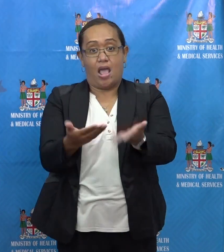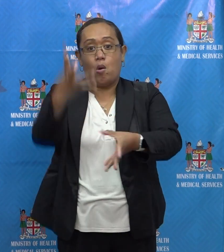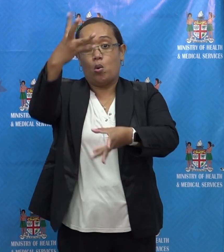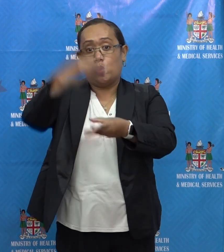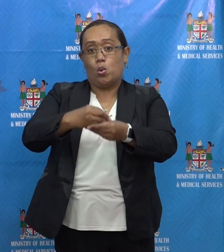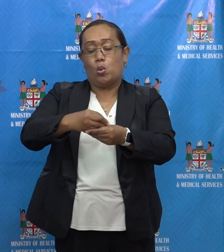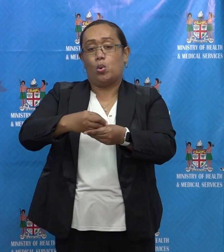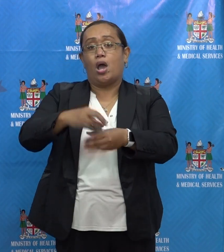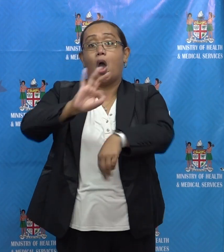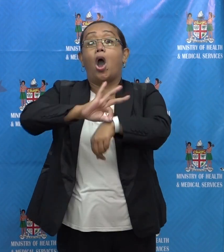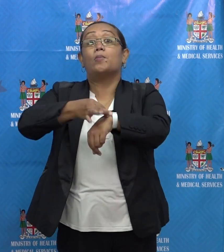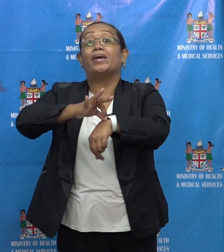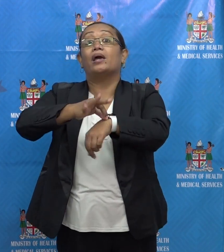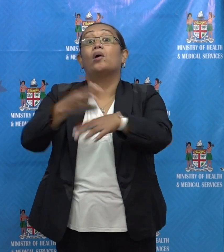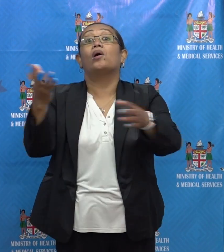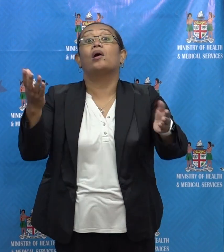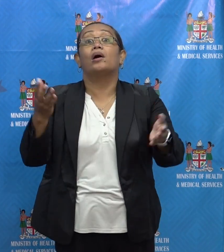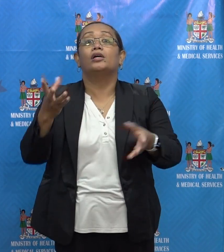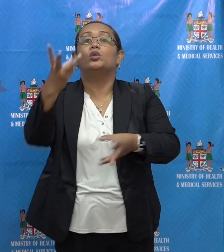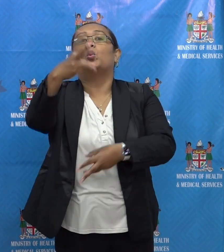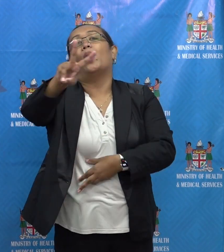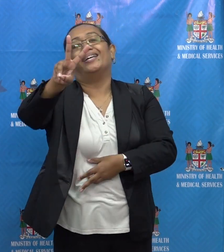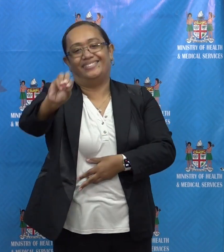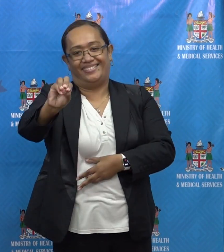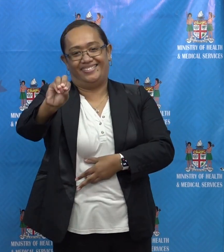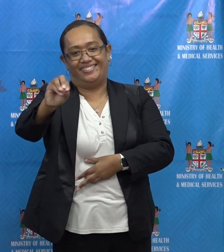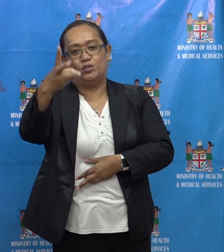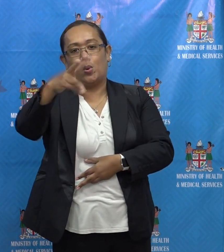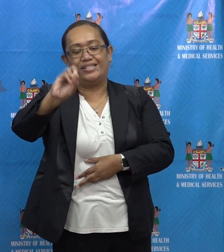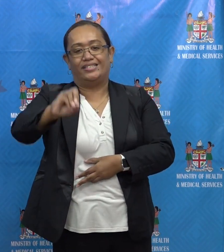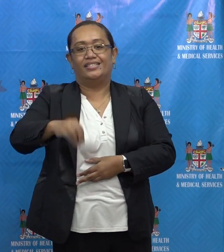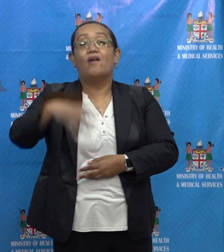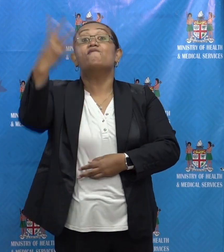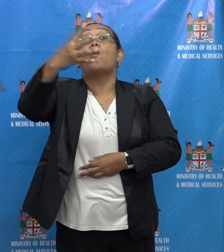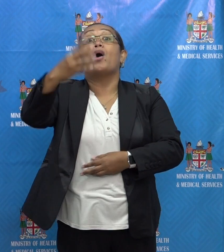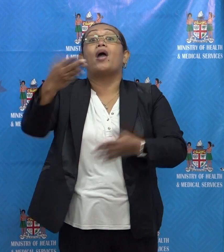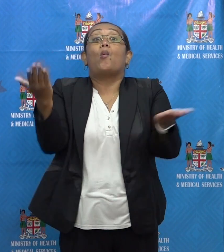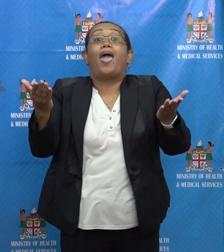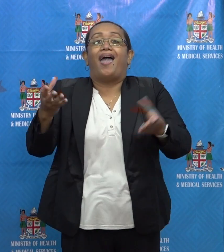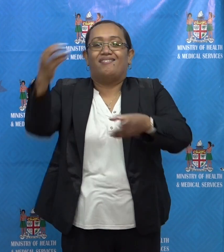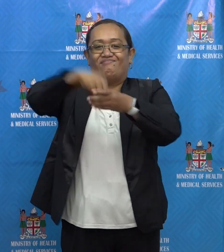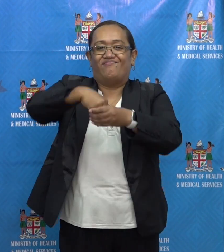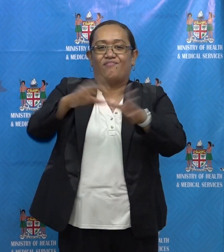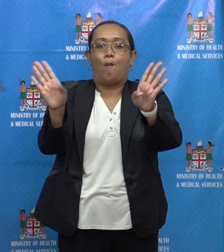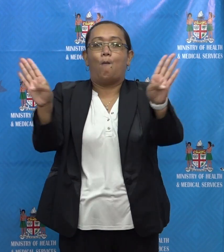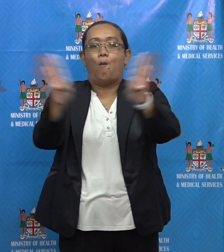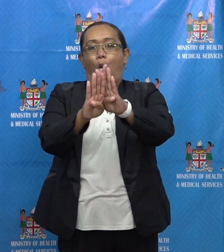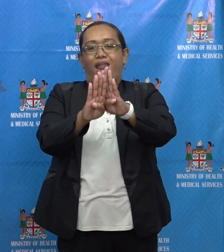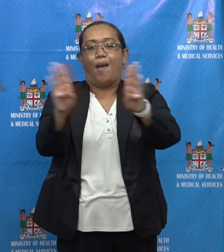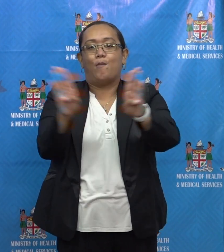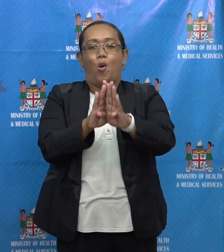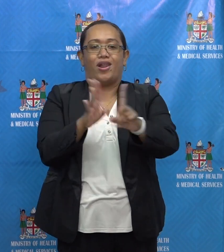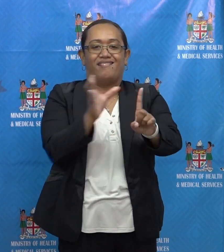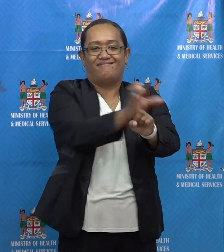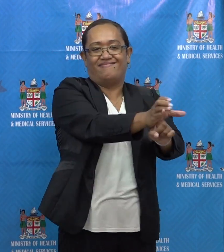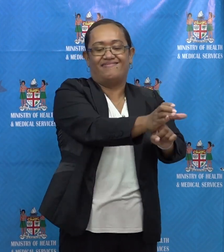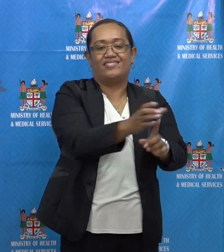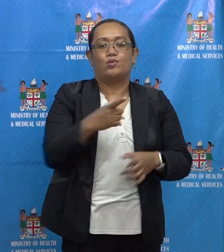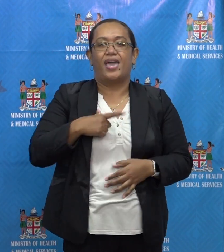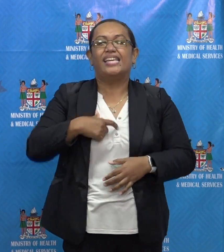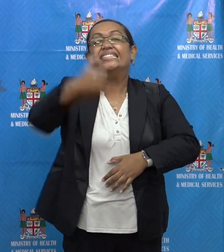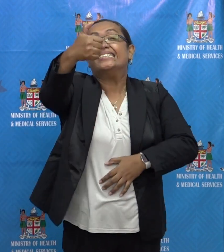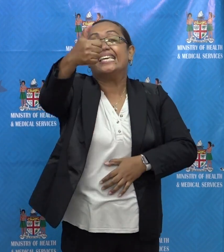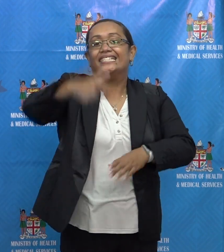hospital isolation units again is 20, 14 are border quarantine cases, and 6 are locally transmitted